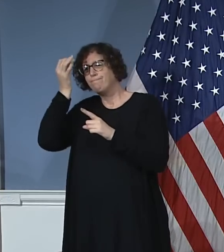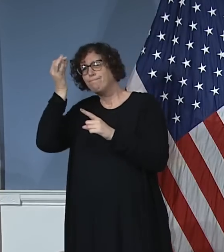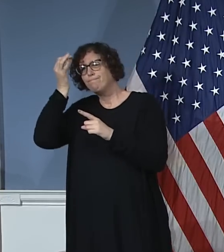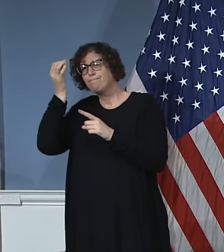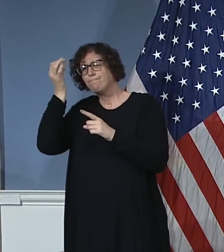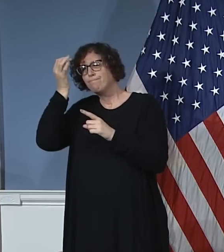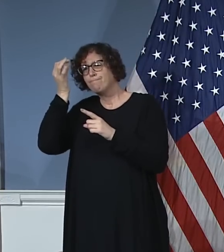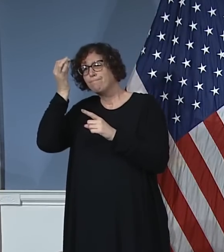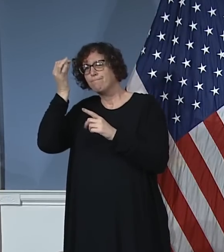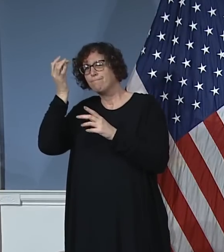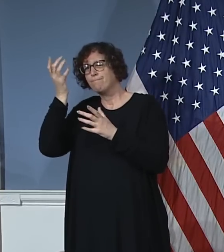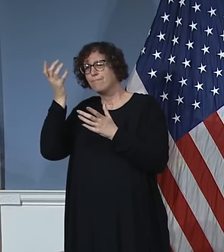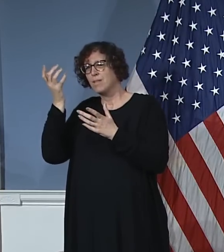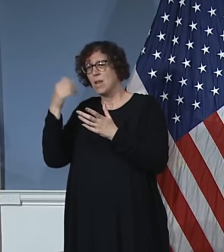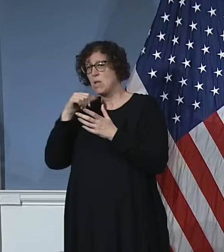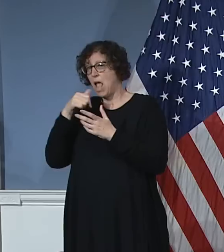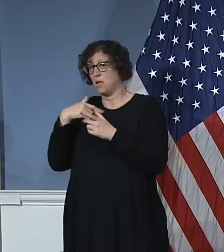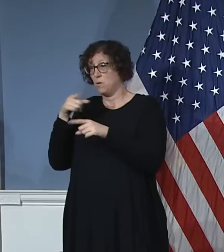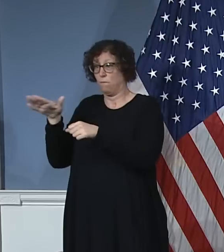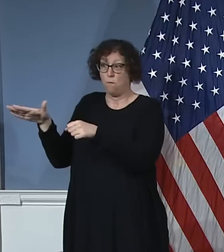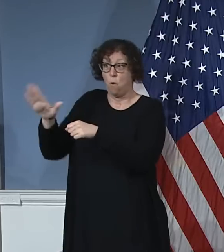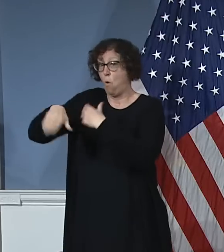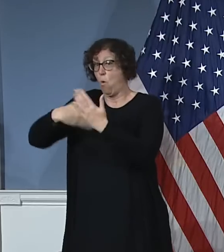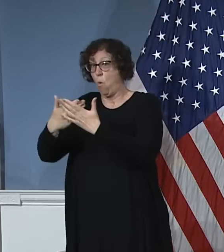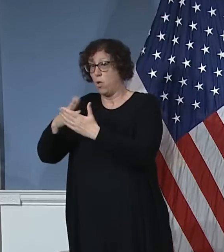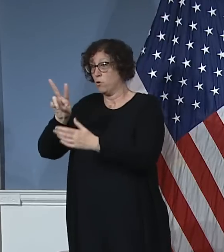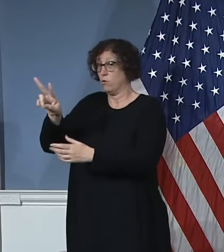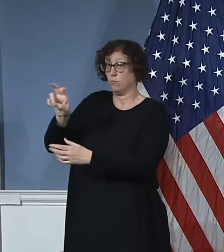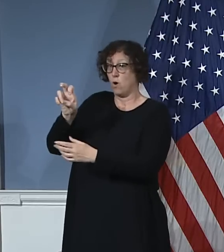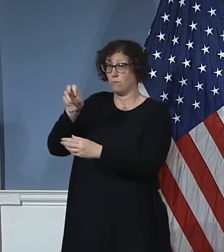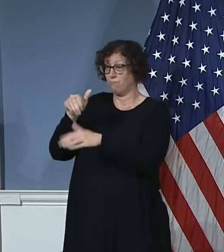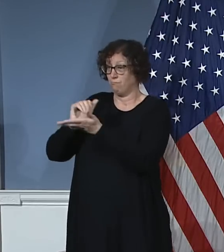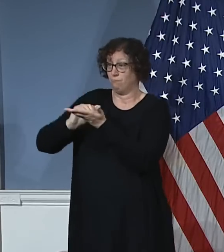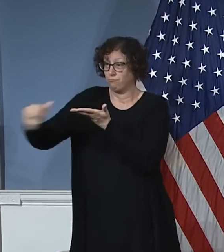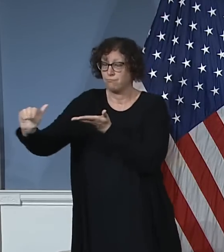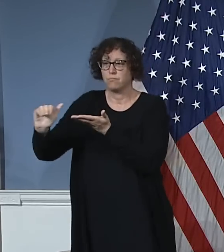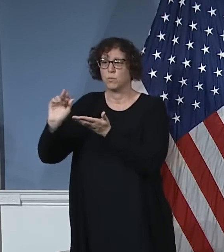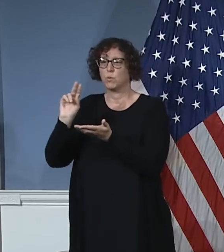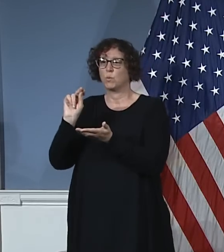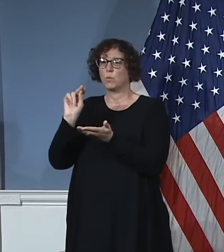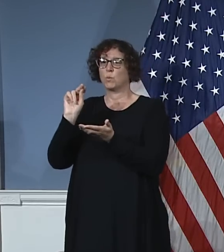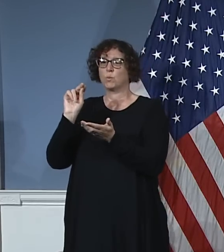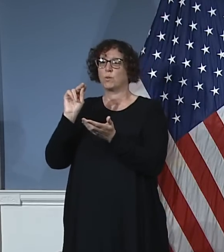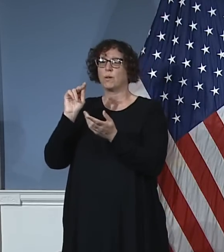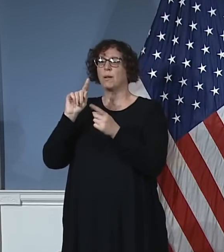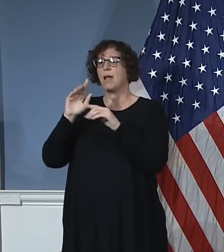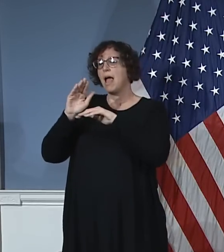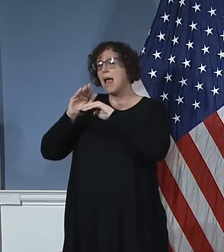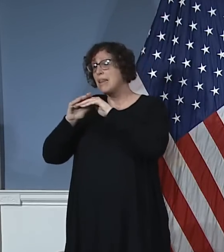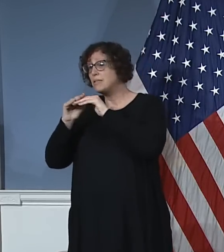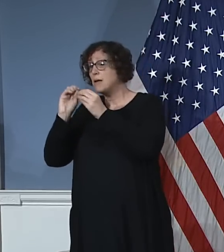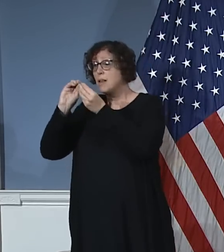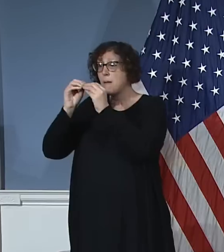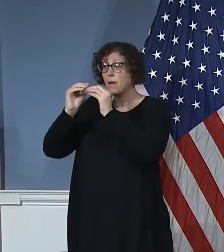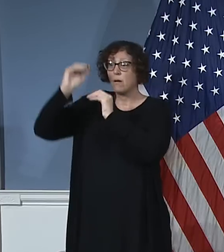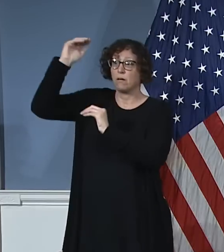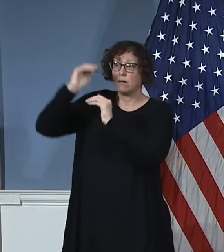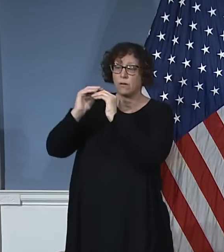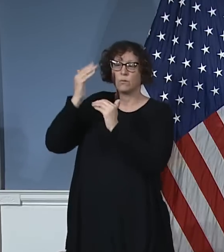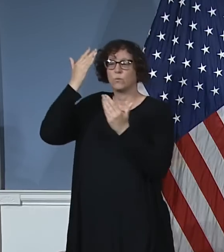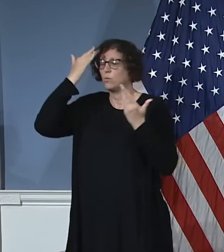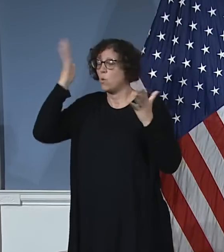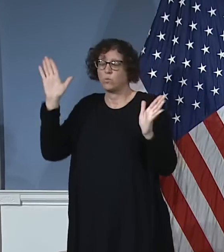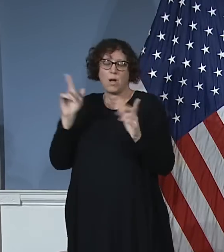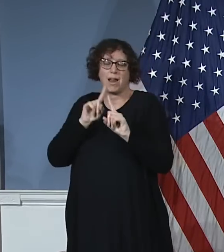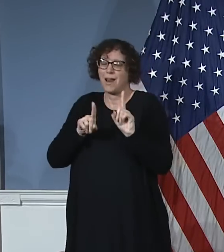Y amount. I'm saying we have 200 we're looking at right now that we're going to decide by tomorrow, and then it's just going to be constantly rolling.